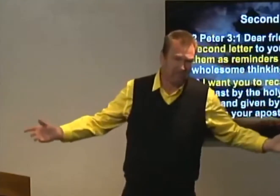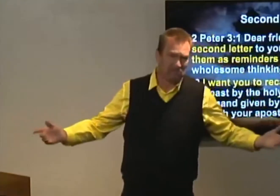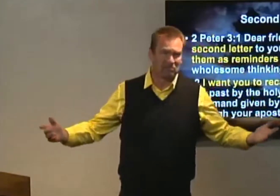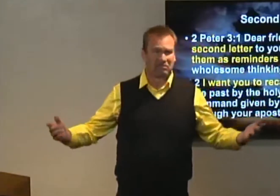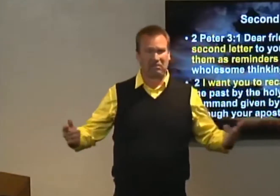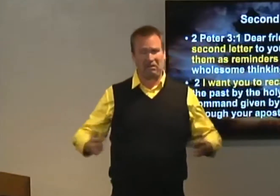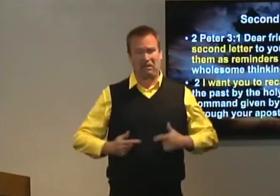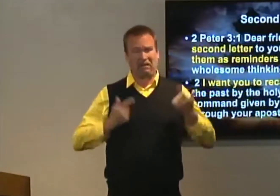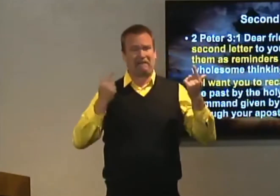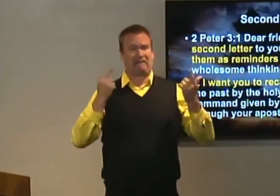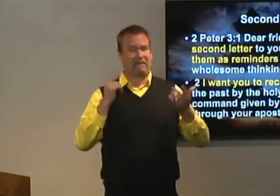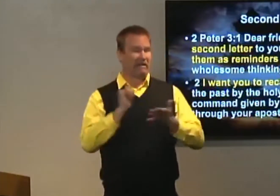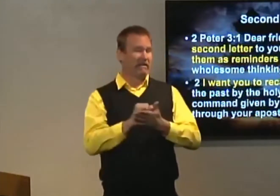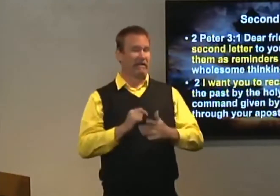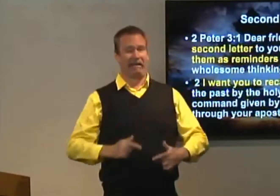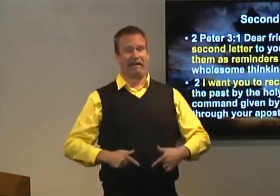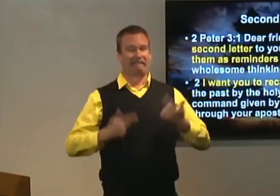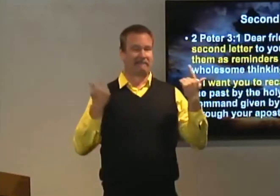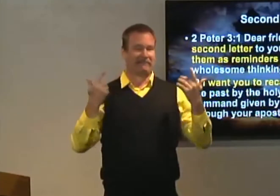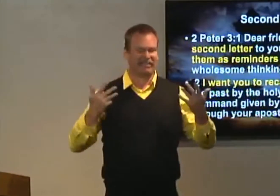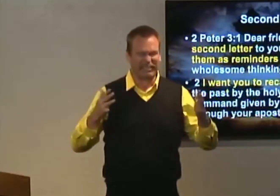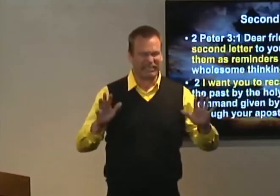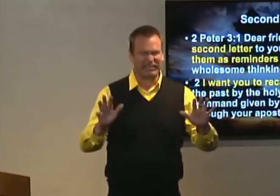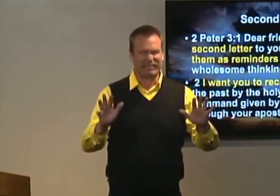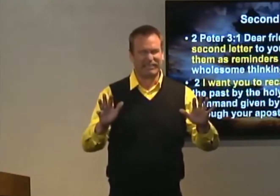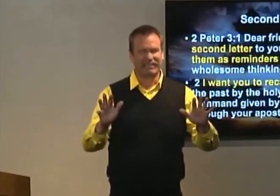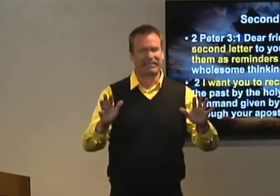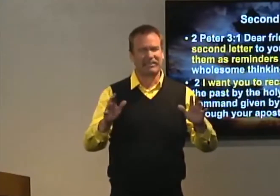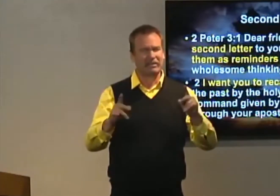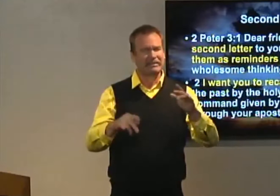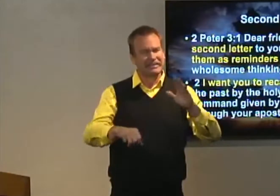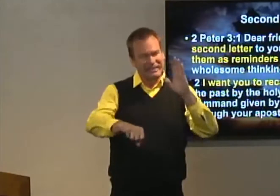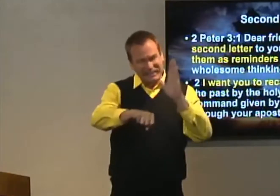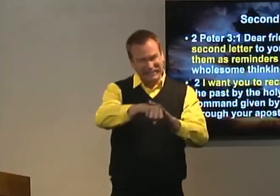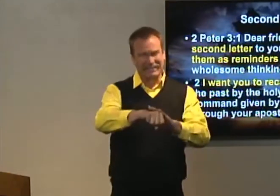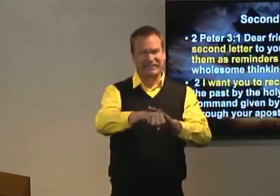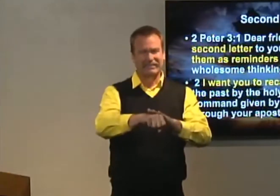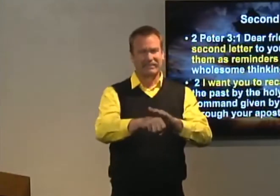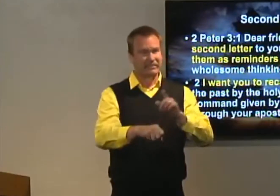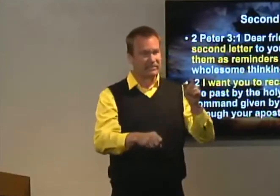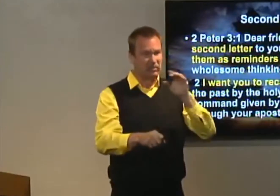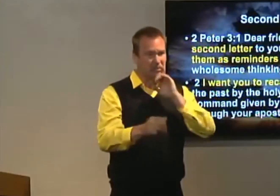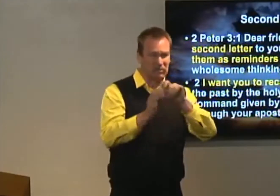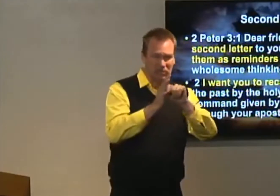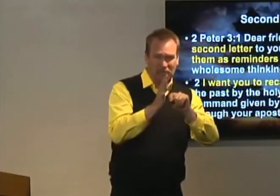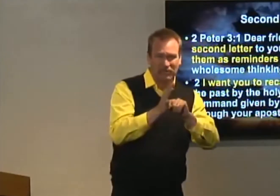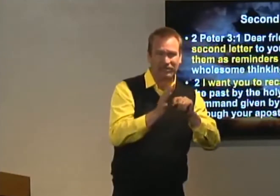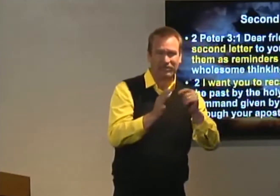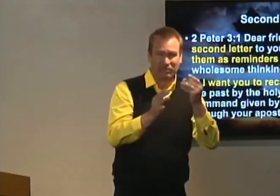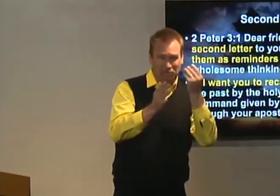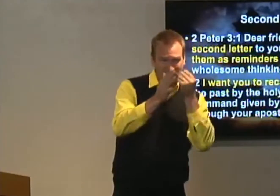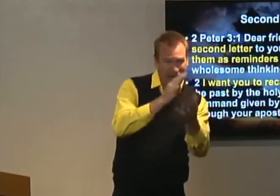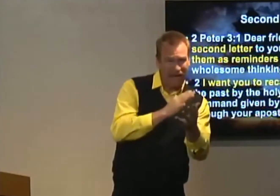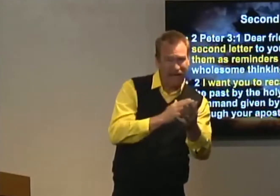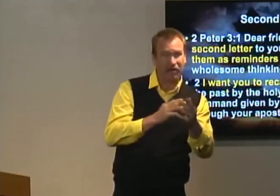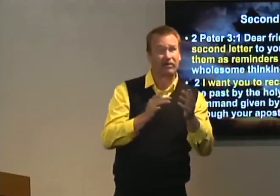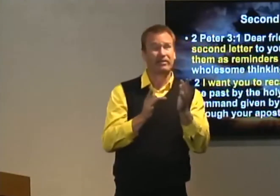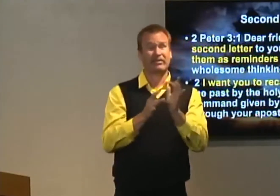What can you do? So what? But no. A warning for us from the Old Testament it